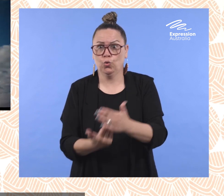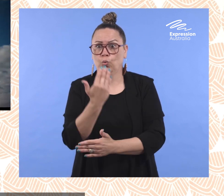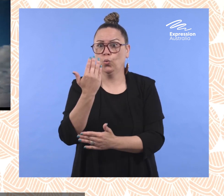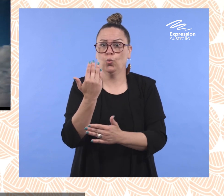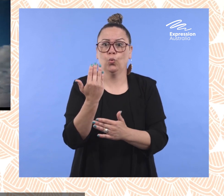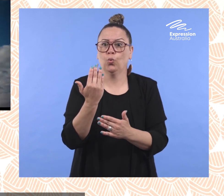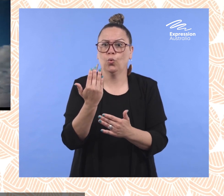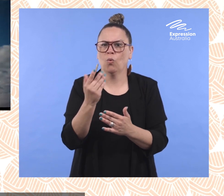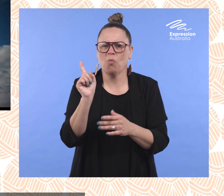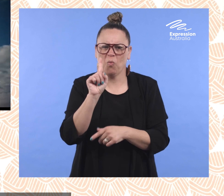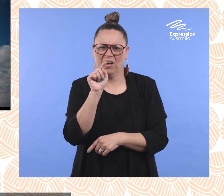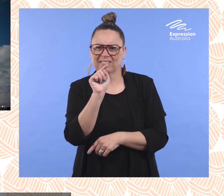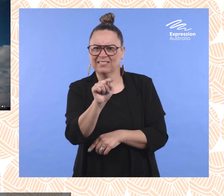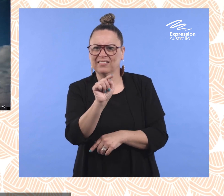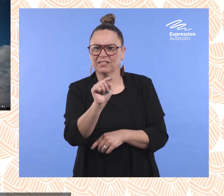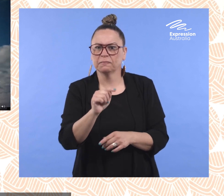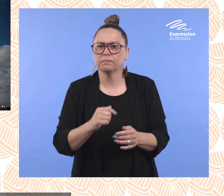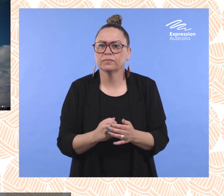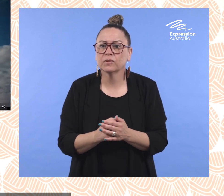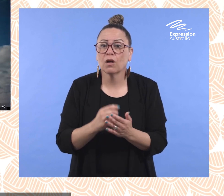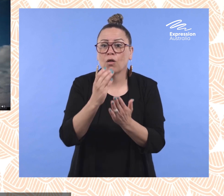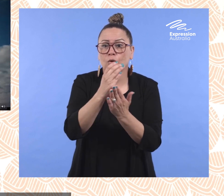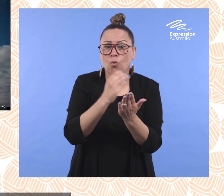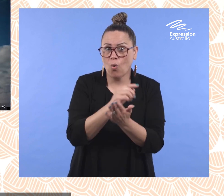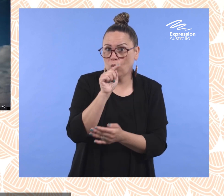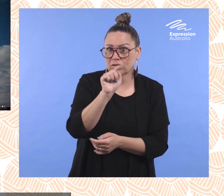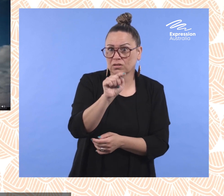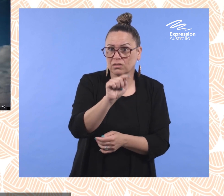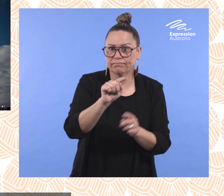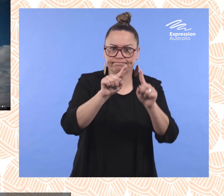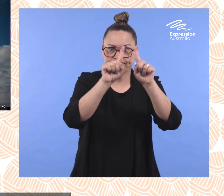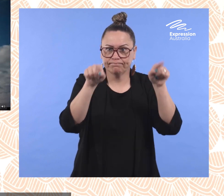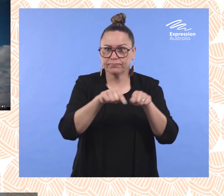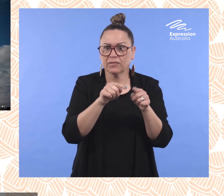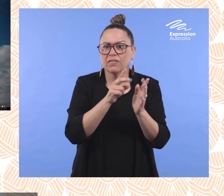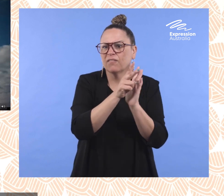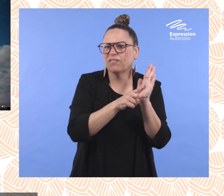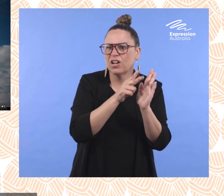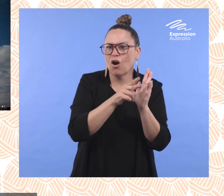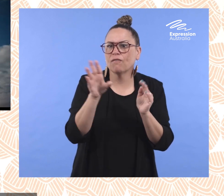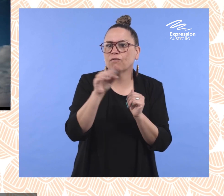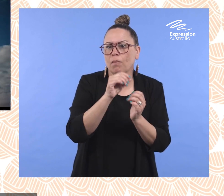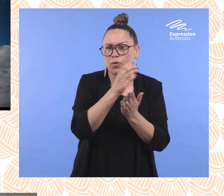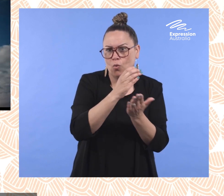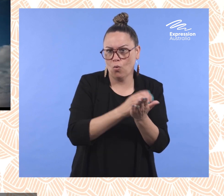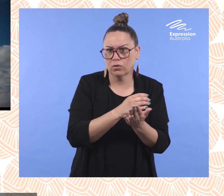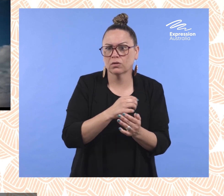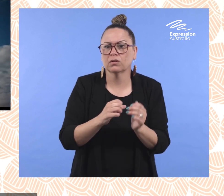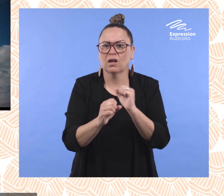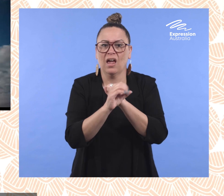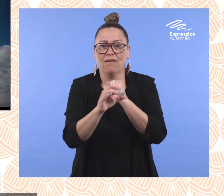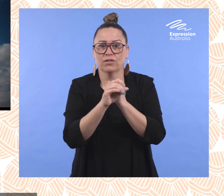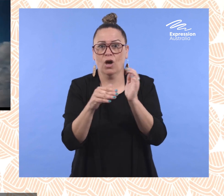suggest go back and do that course. And here is the official video from that site, Aunty Munya.